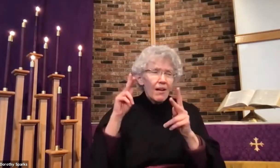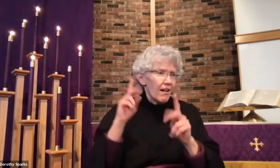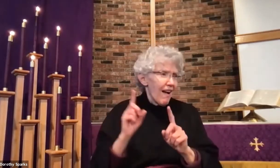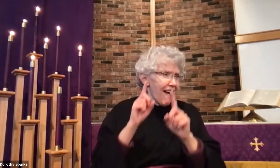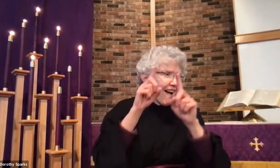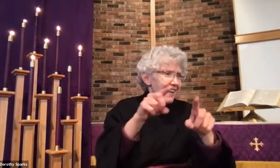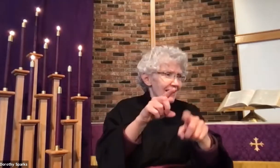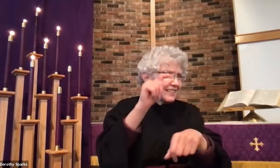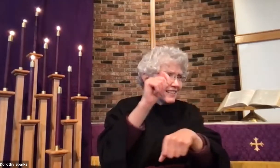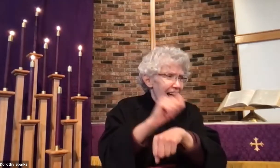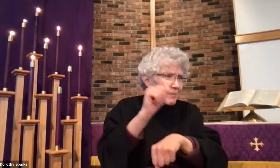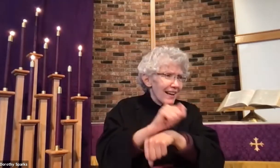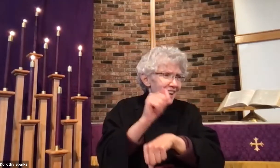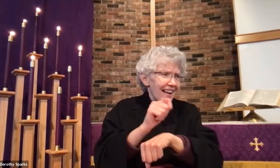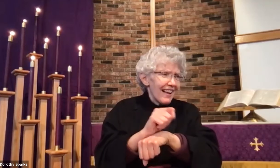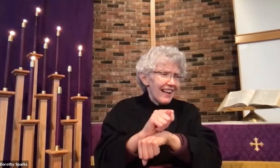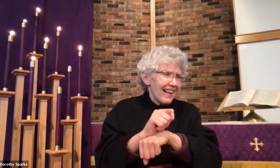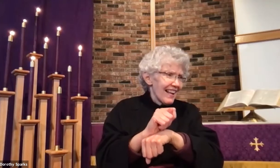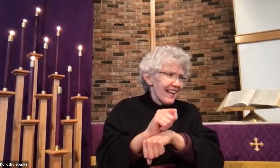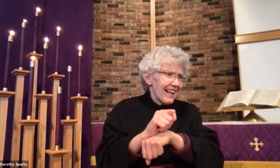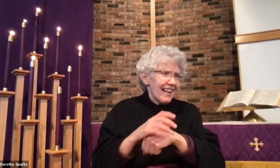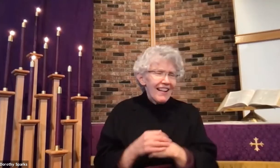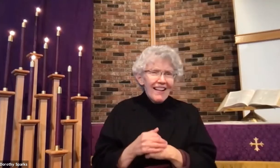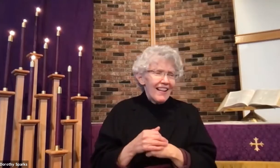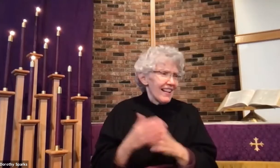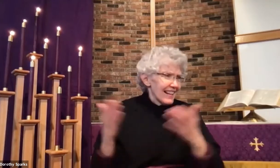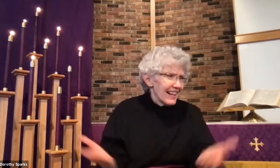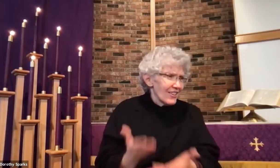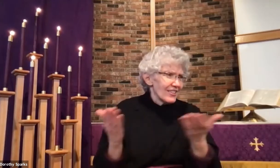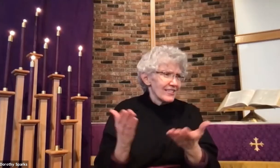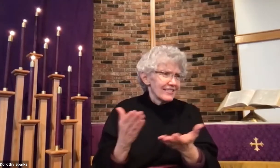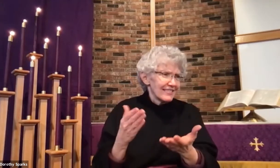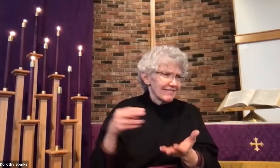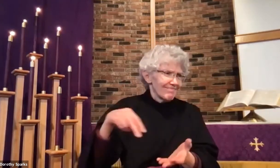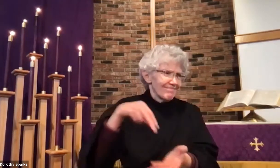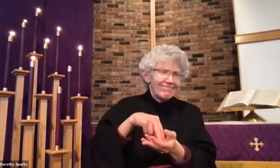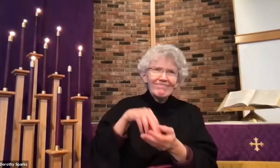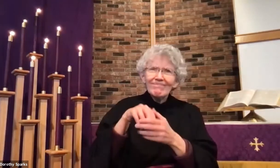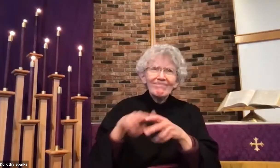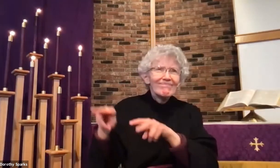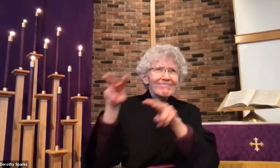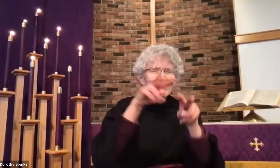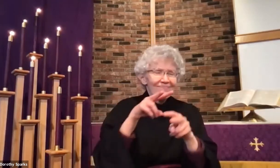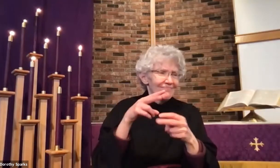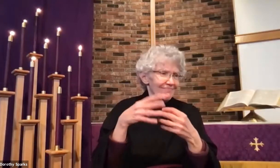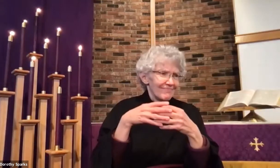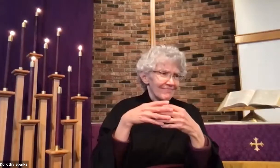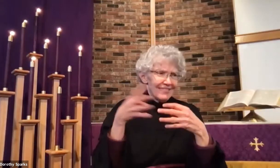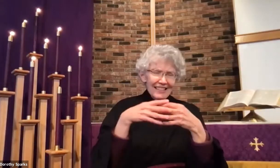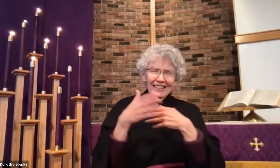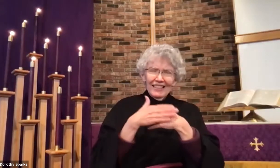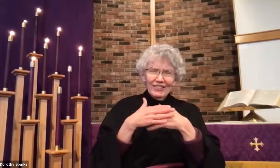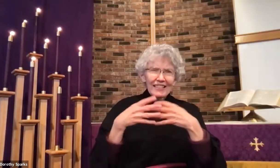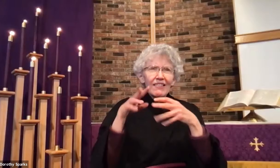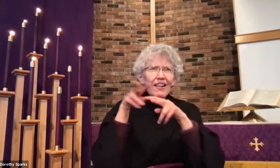I was happy when the people said, "Let us go to the Lord's temple." Here we are,